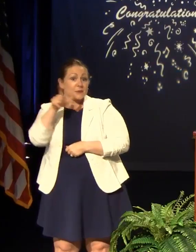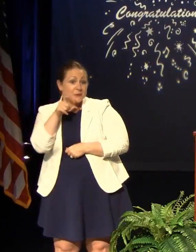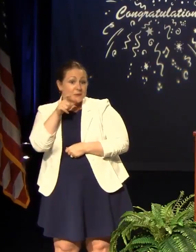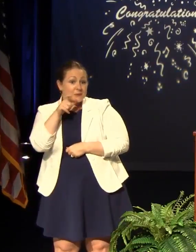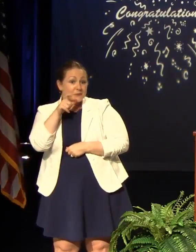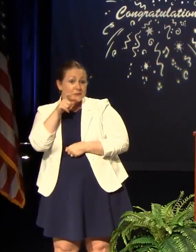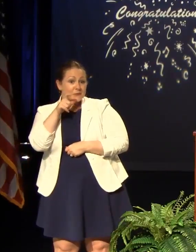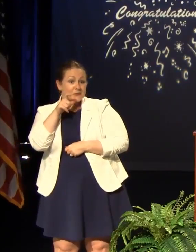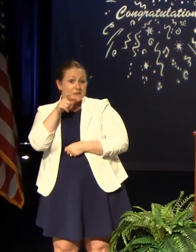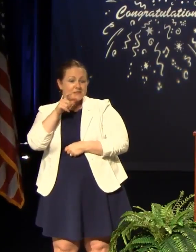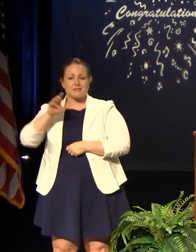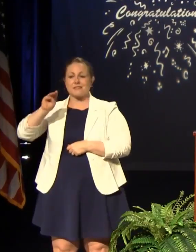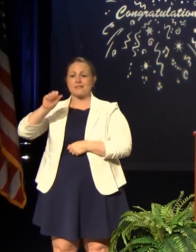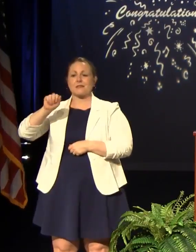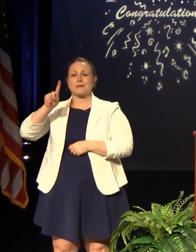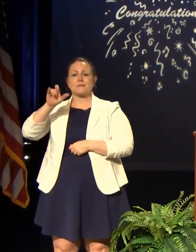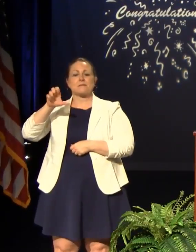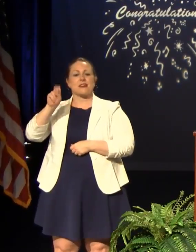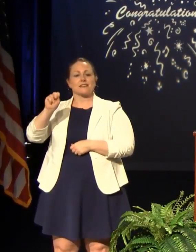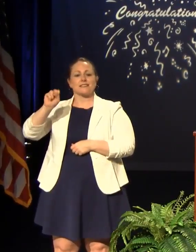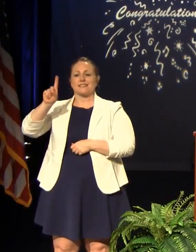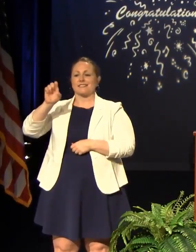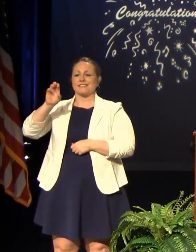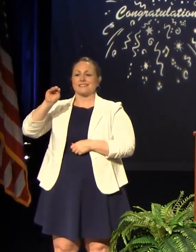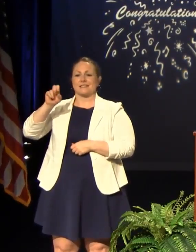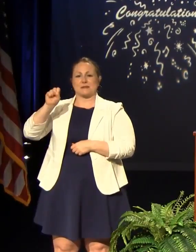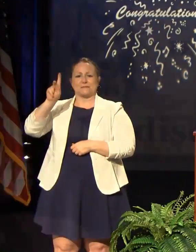is Madison Dembski.